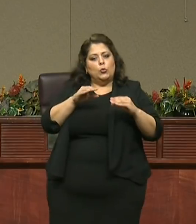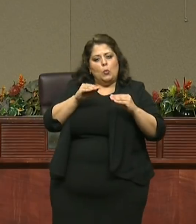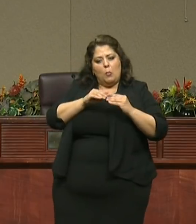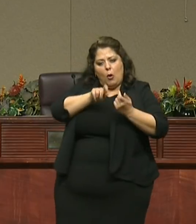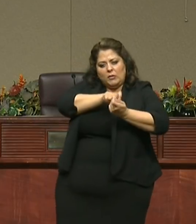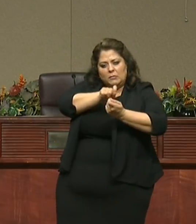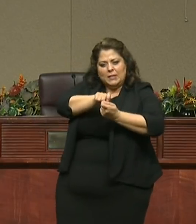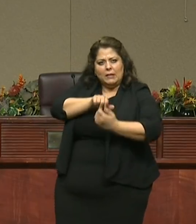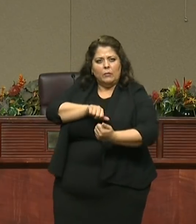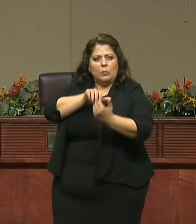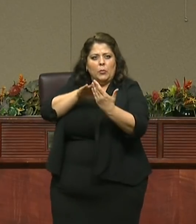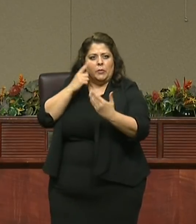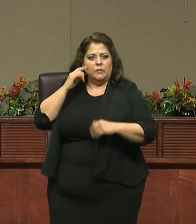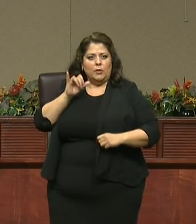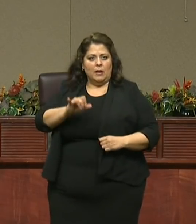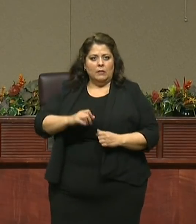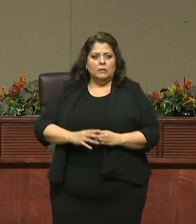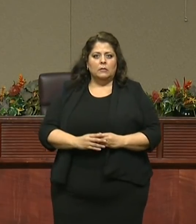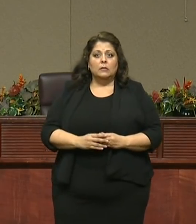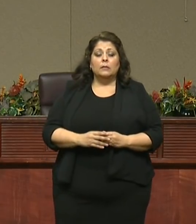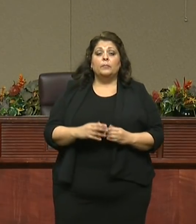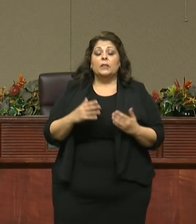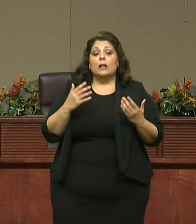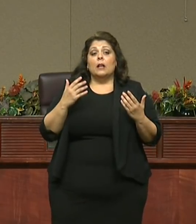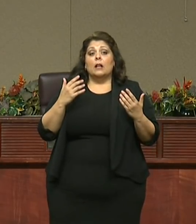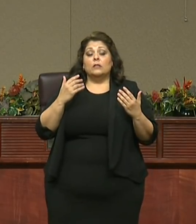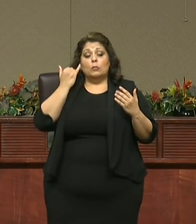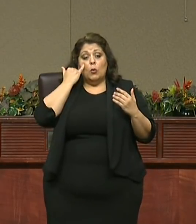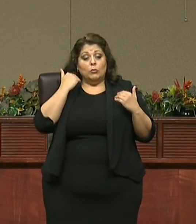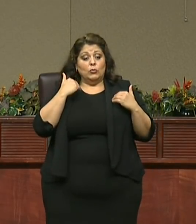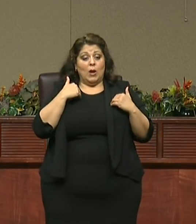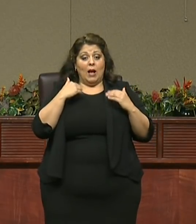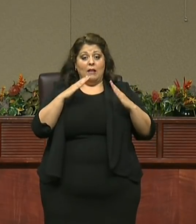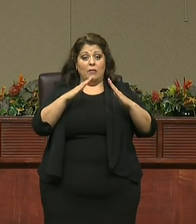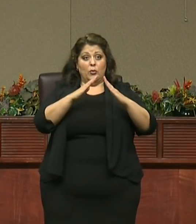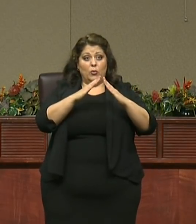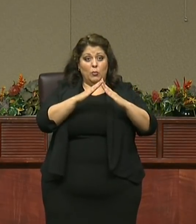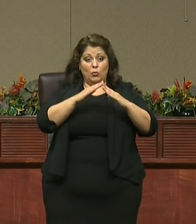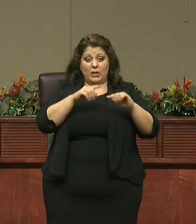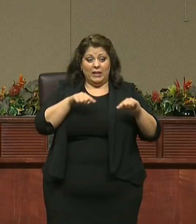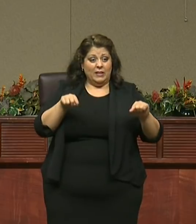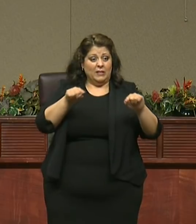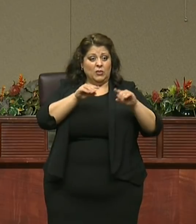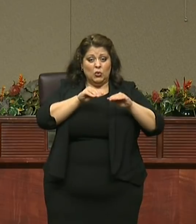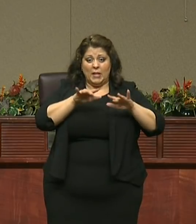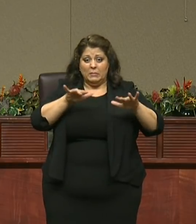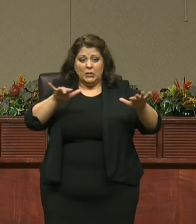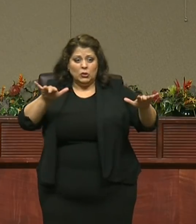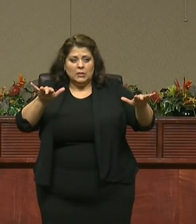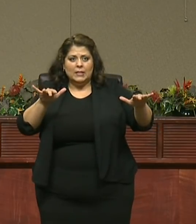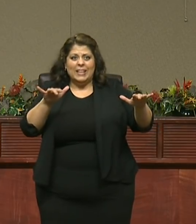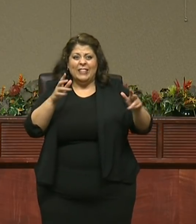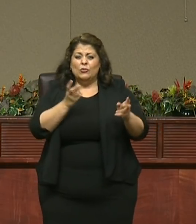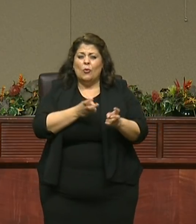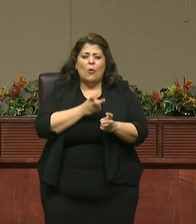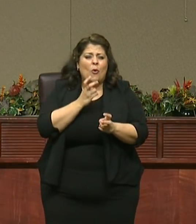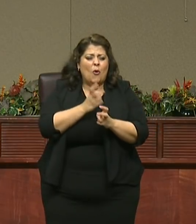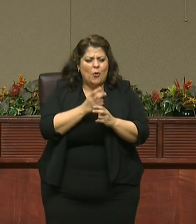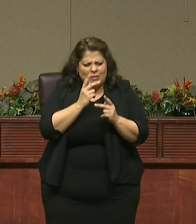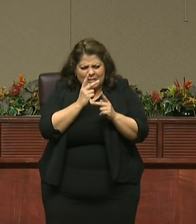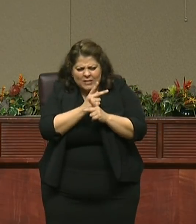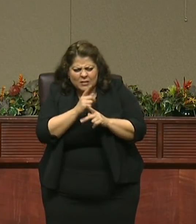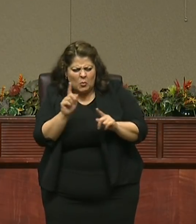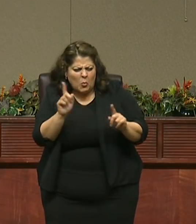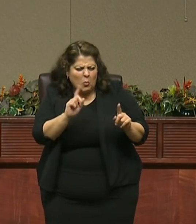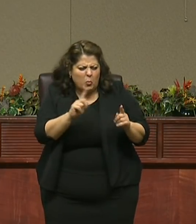to it. The issue when you have community distribution like we have right now is that it's very difficult to pinpoint. It